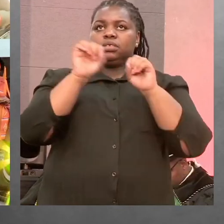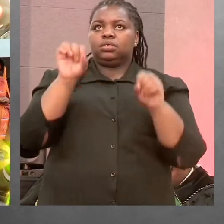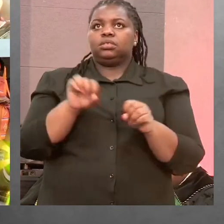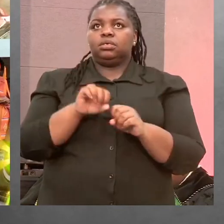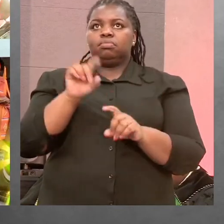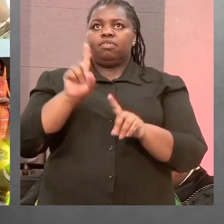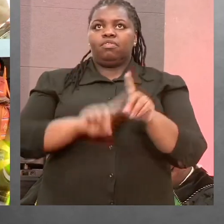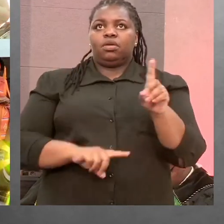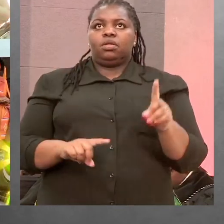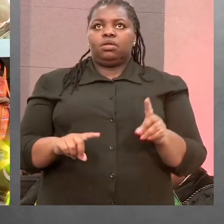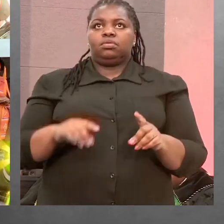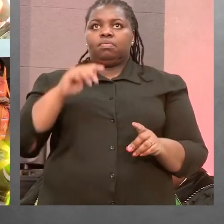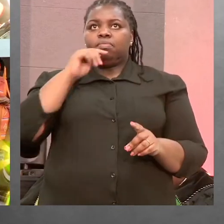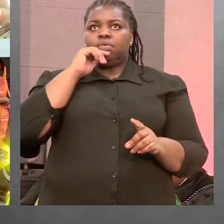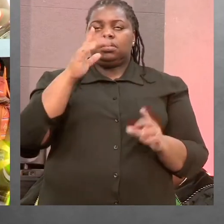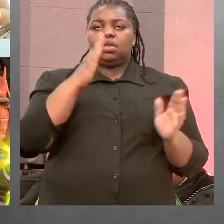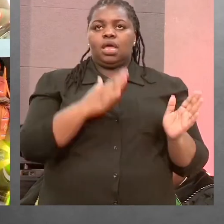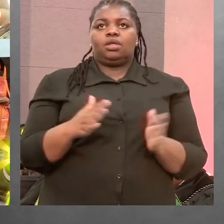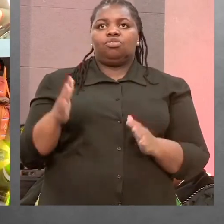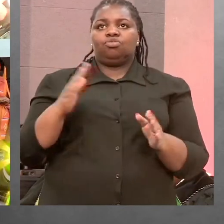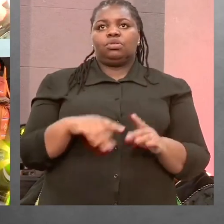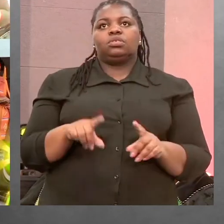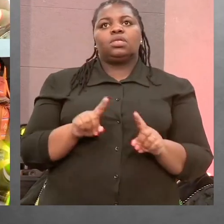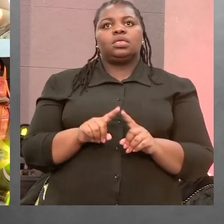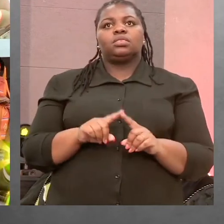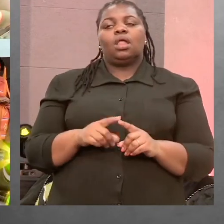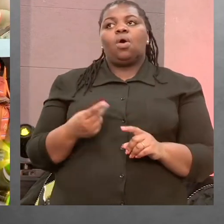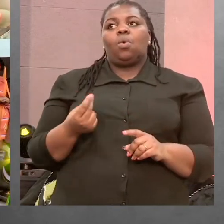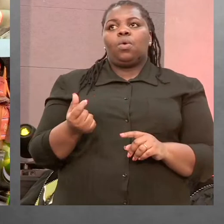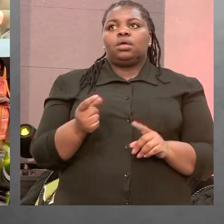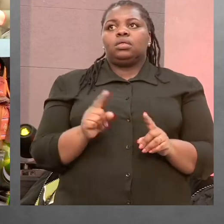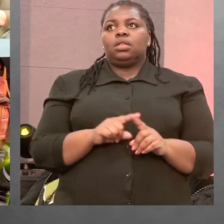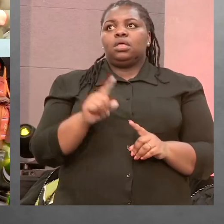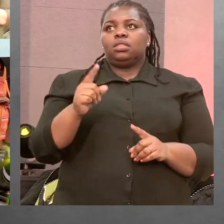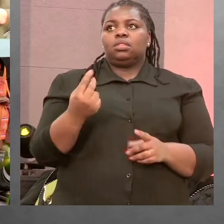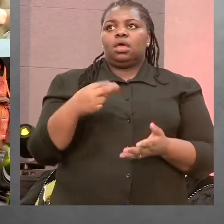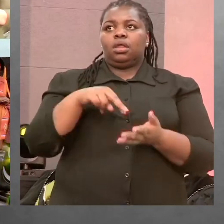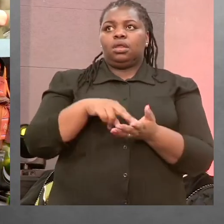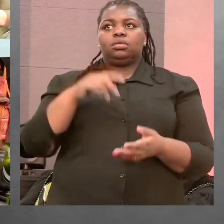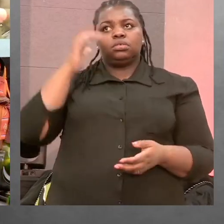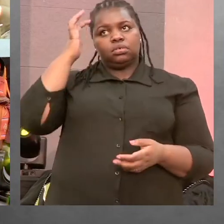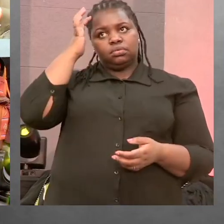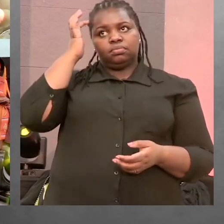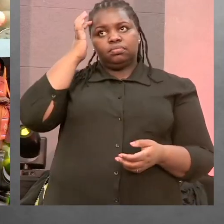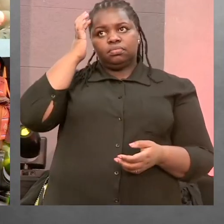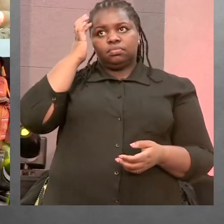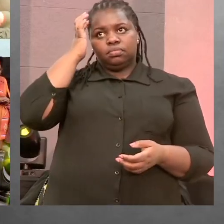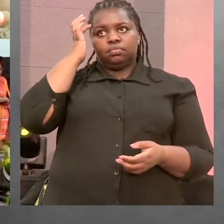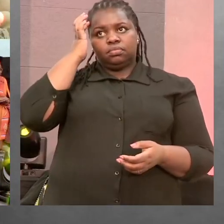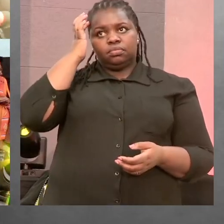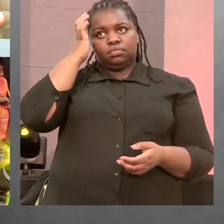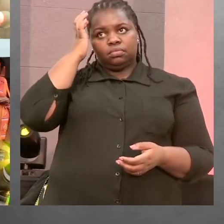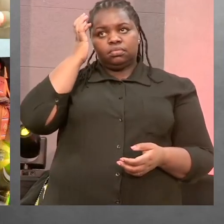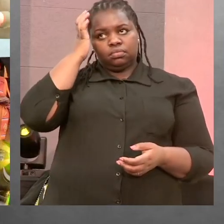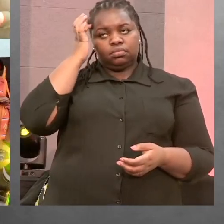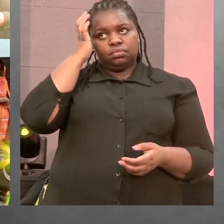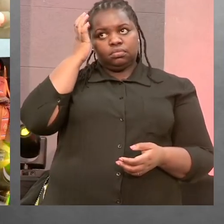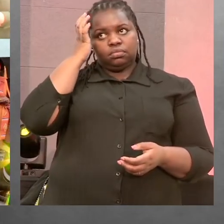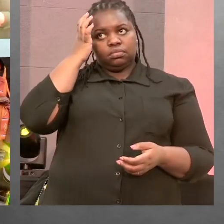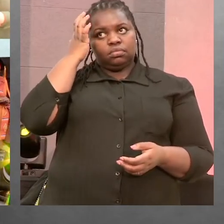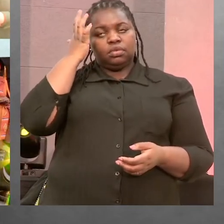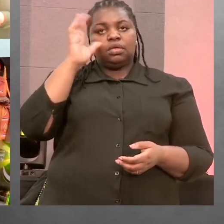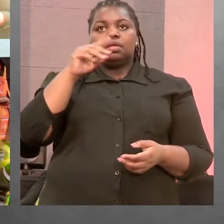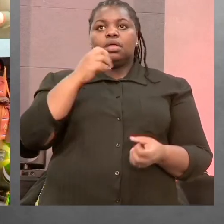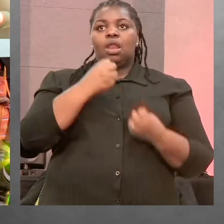are detected and addressed as quickly as they arise. Secondly, it is disconcerting that the number